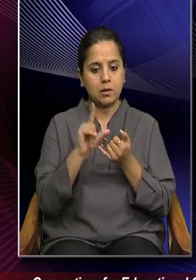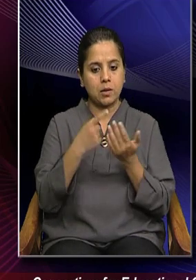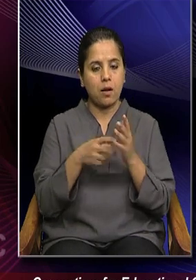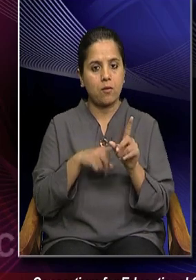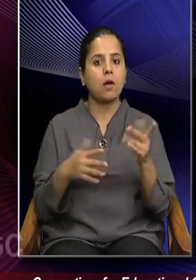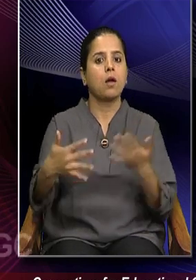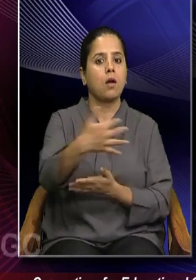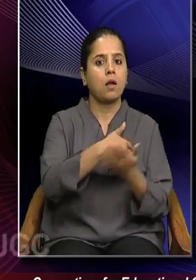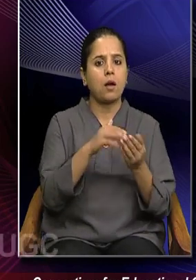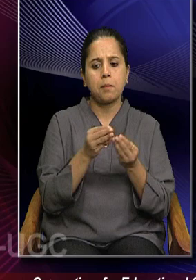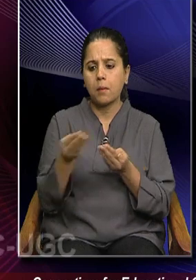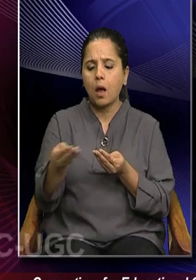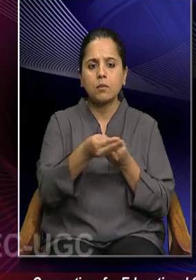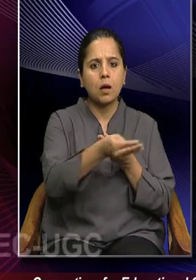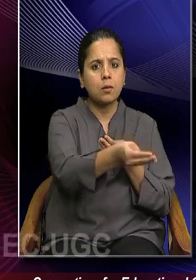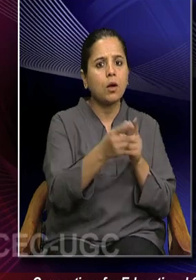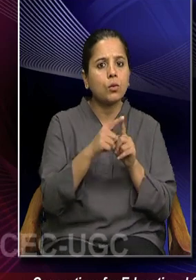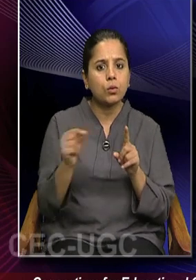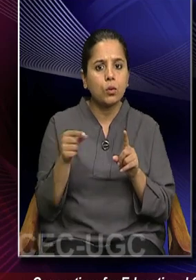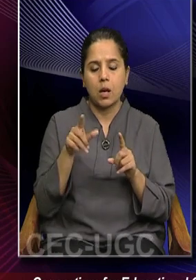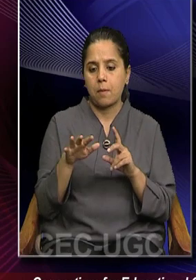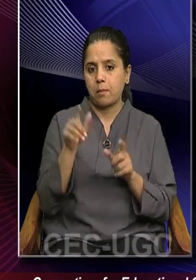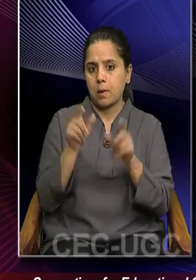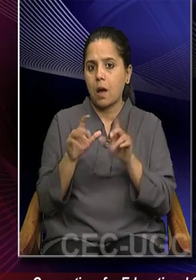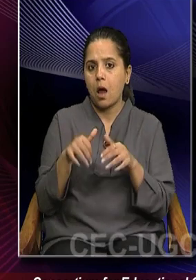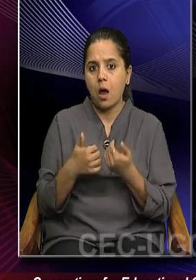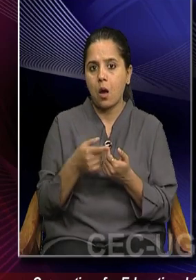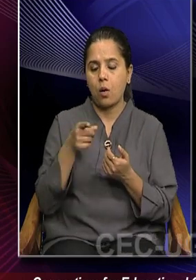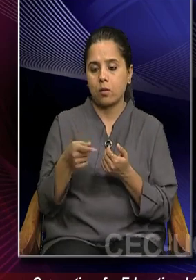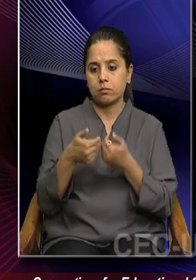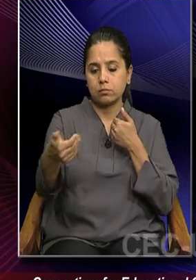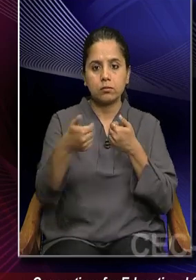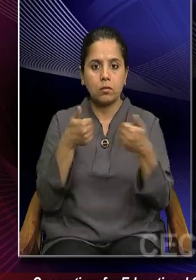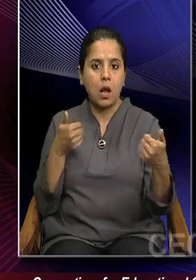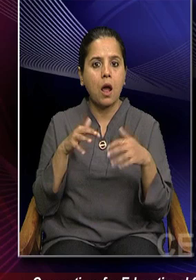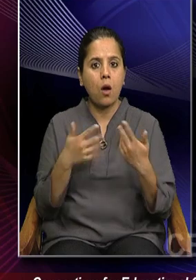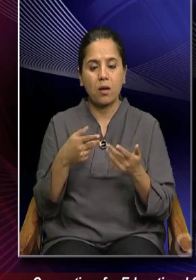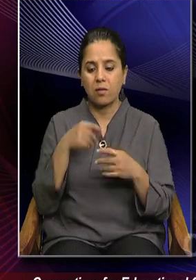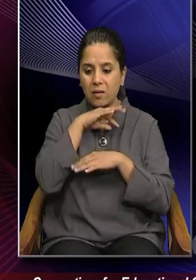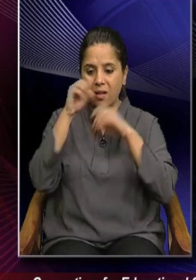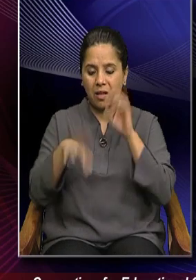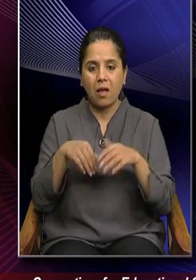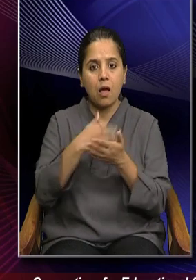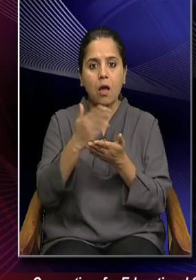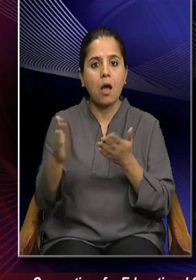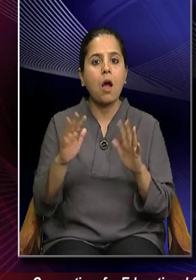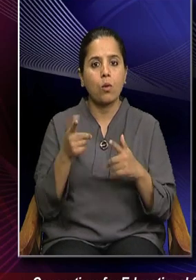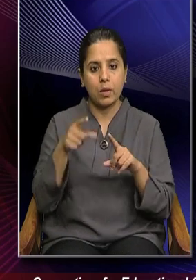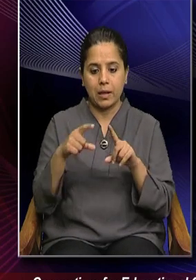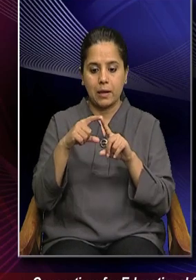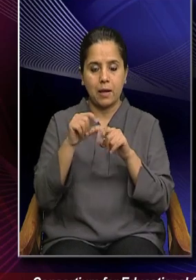in their neighborhood on how people segregate the waste. They collect the